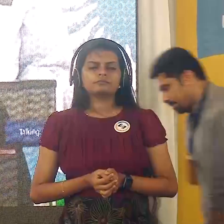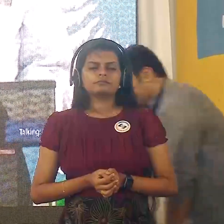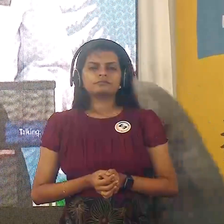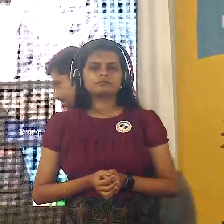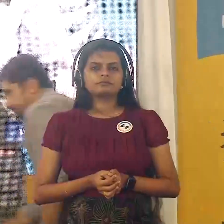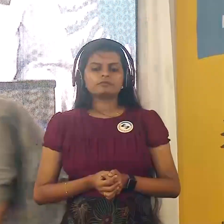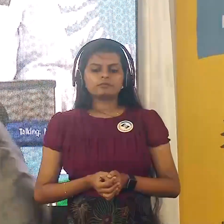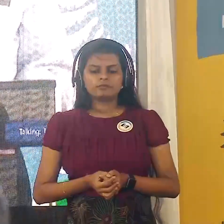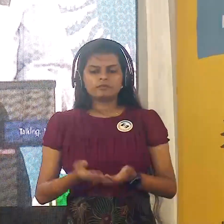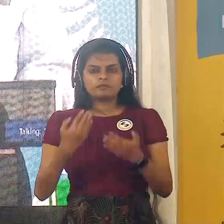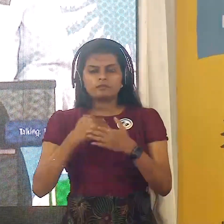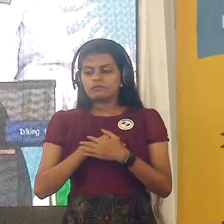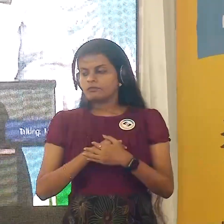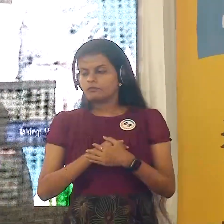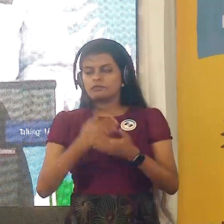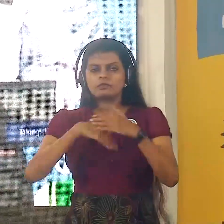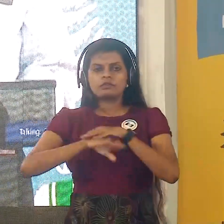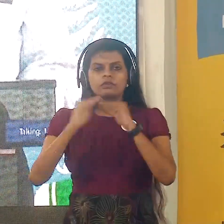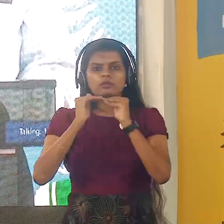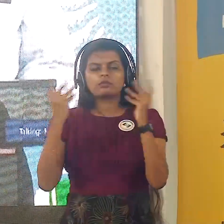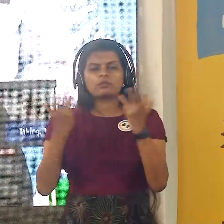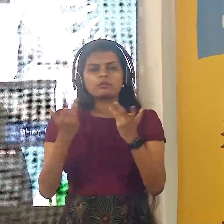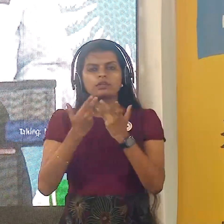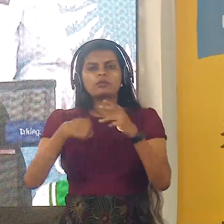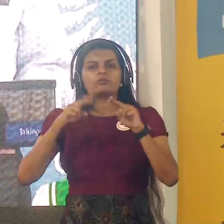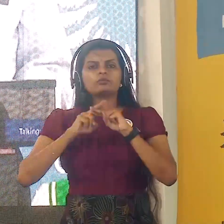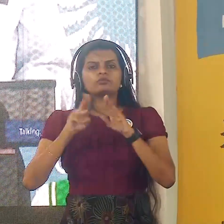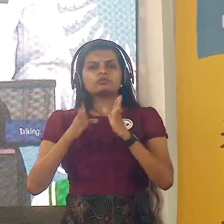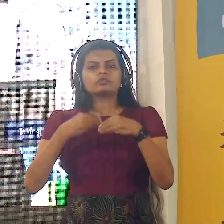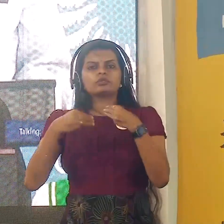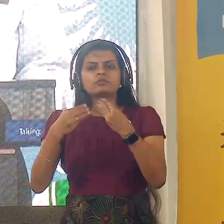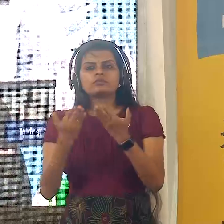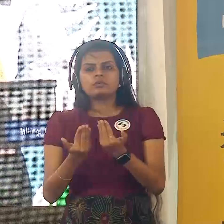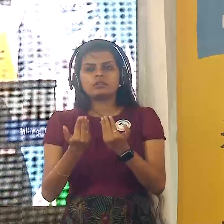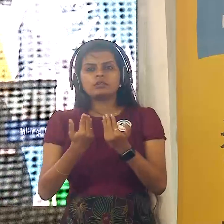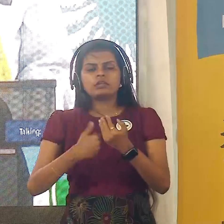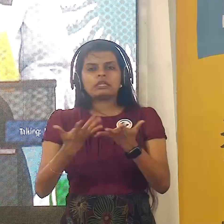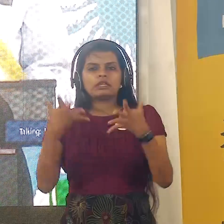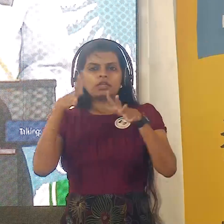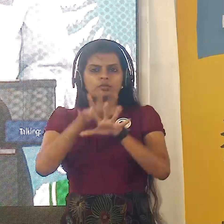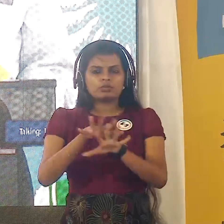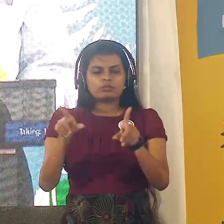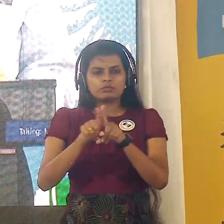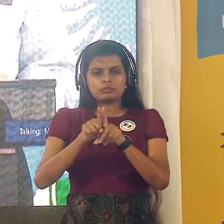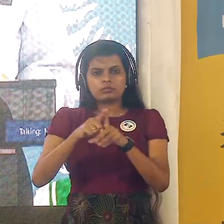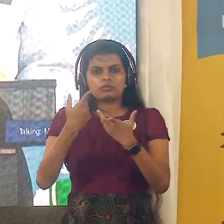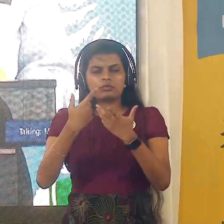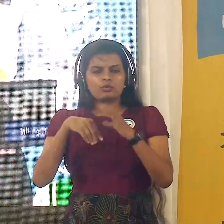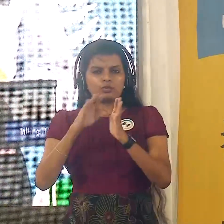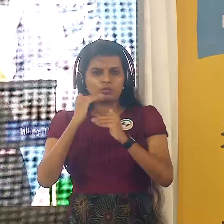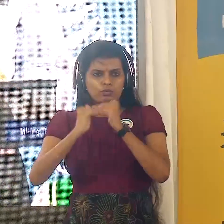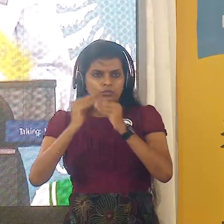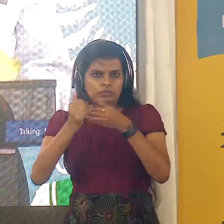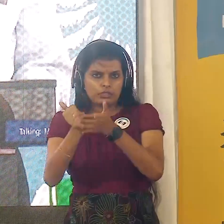is one that is equitable and provides for inclusive character of the growth.